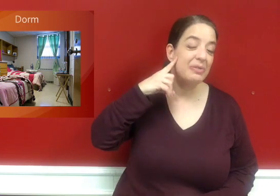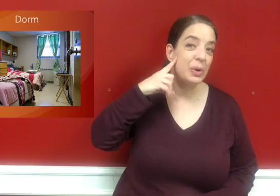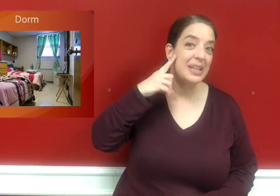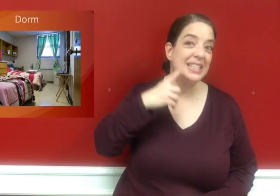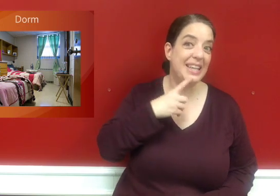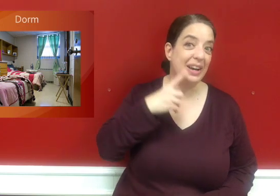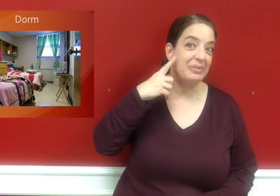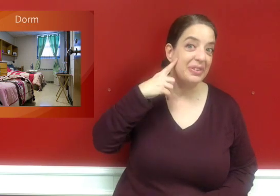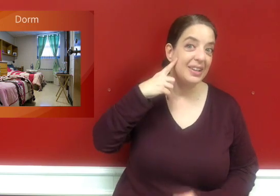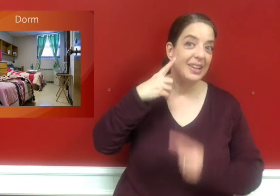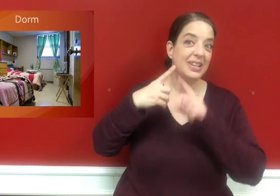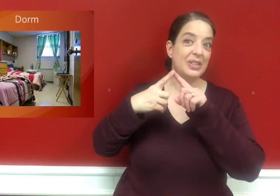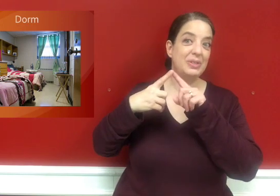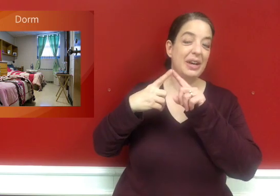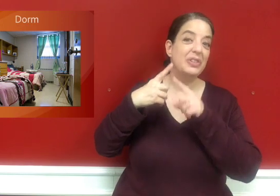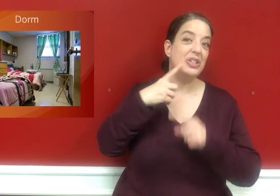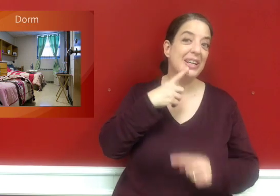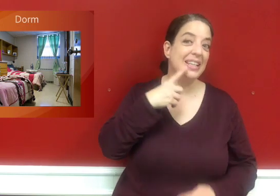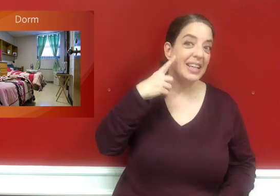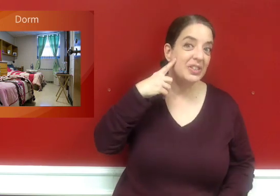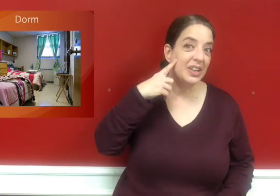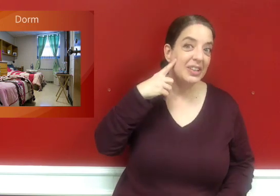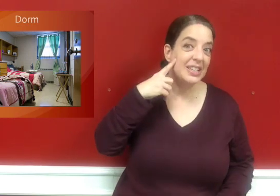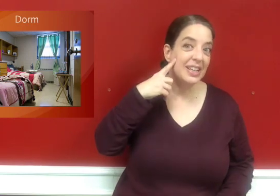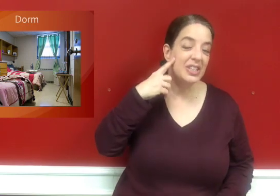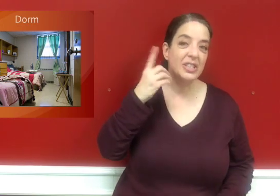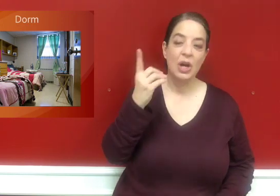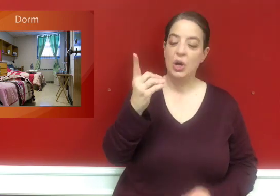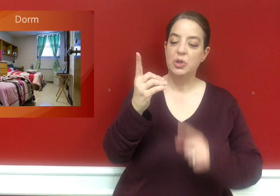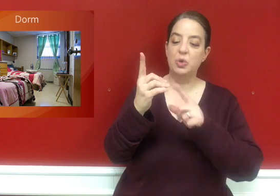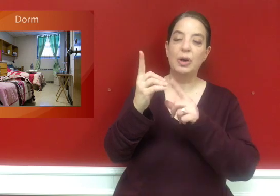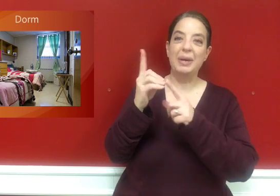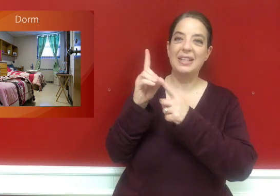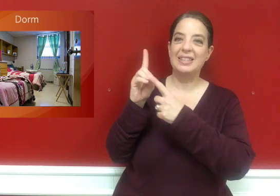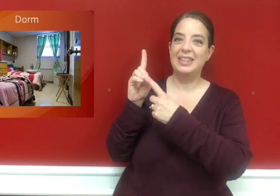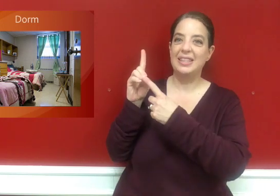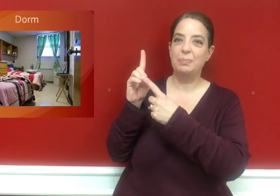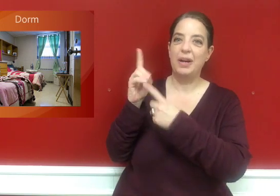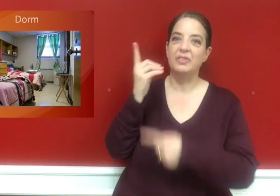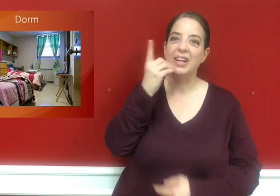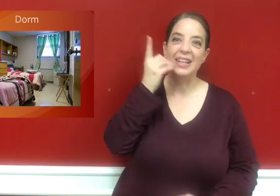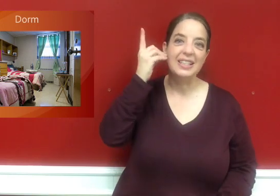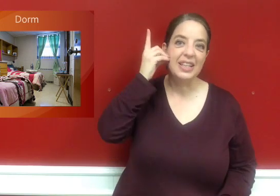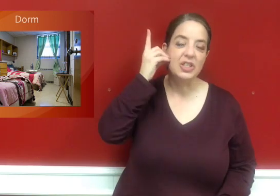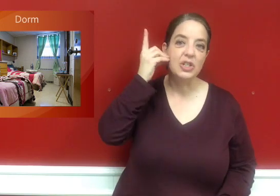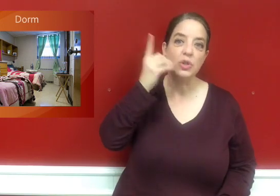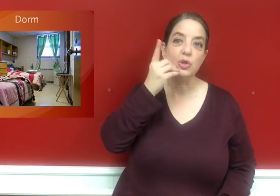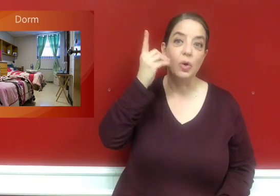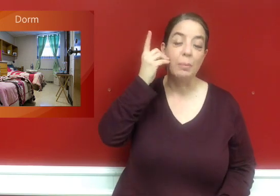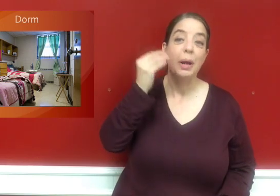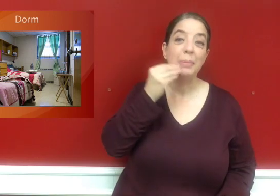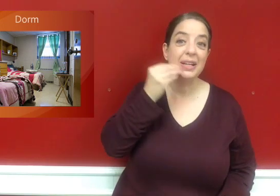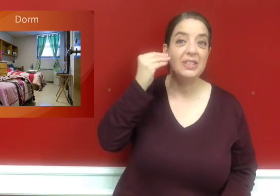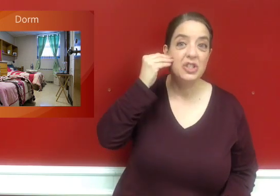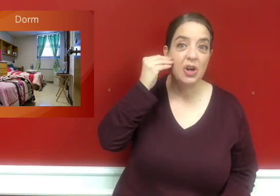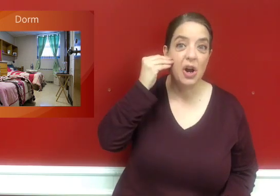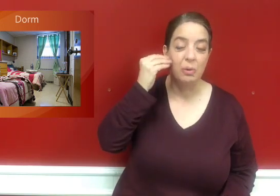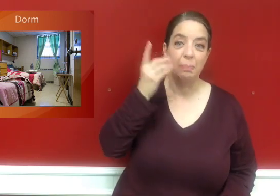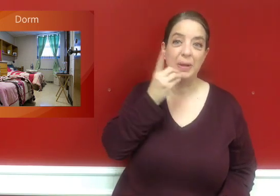for deaf. So deaf, it's your index finger that touches. Dorm, it's this part of your hand that touches. Dorm. Because it's your home, but it